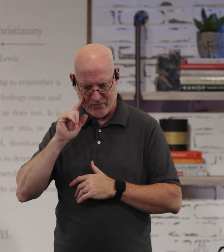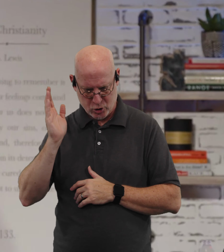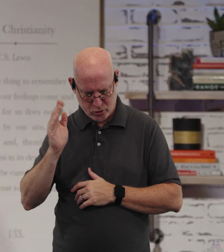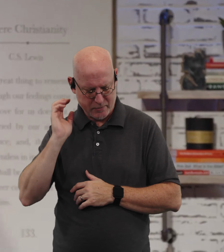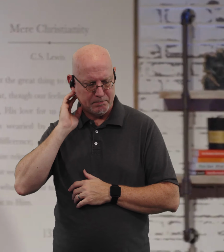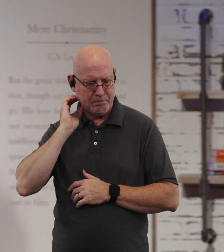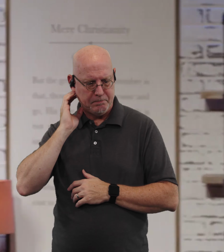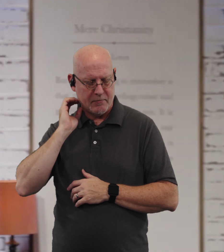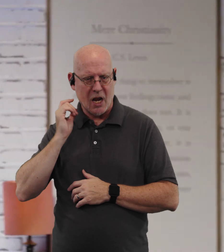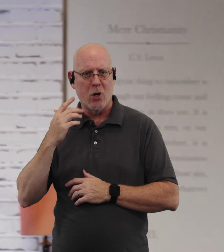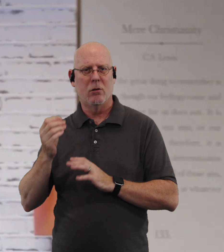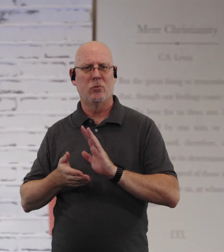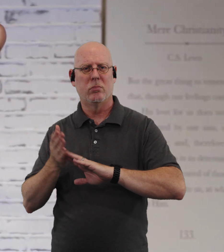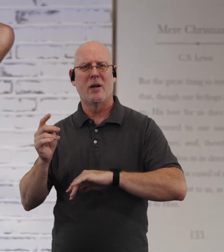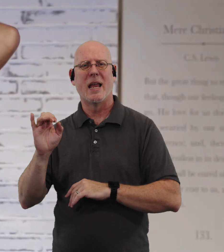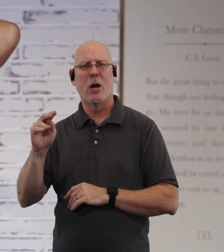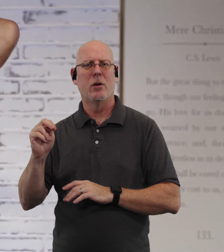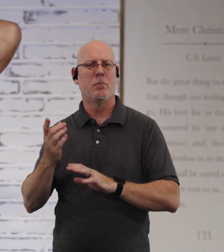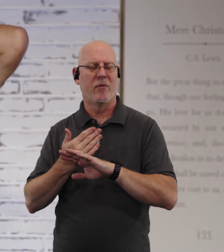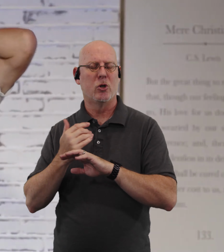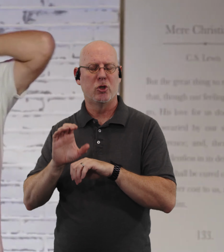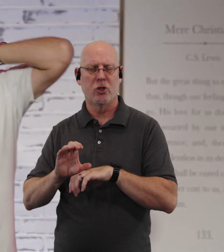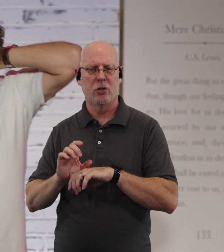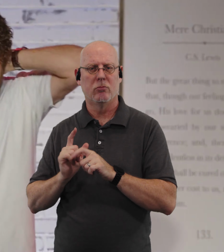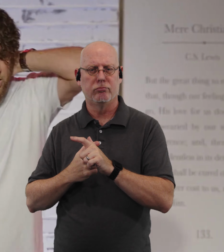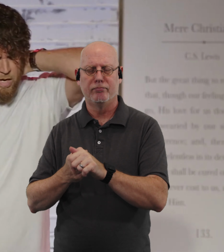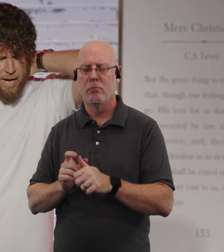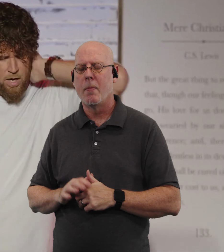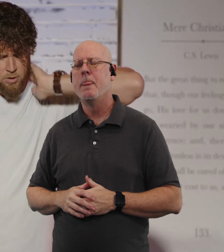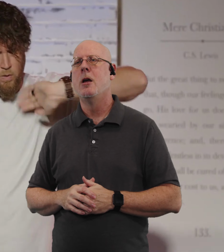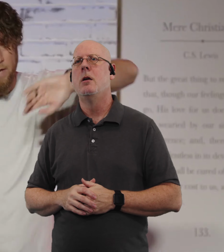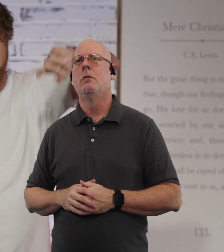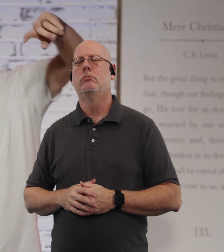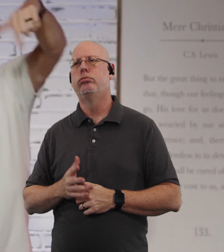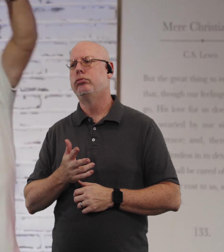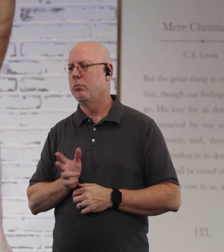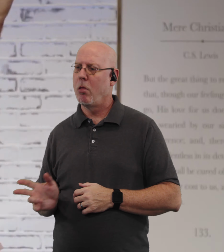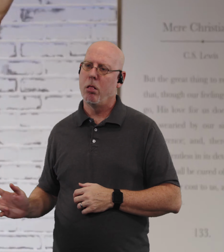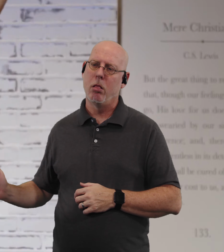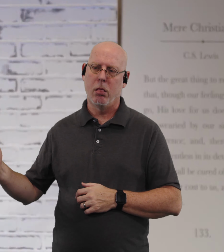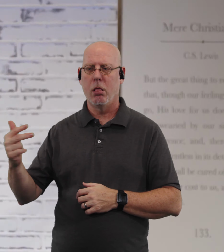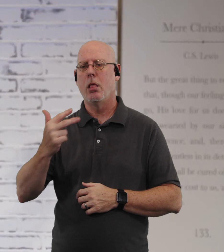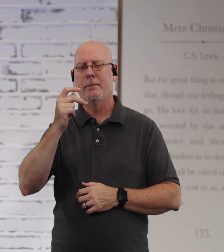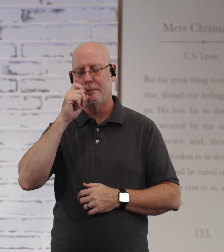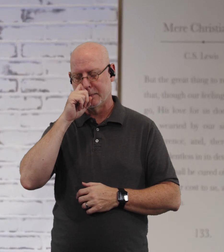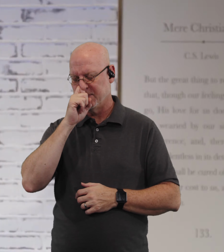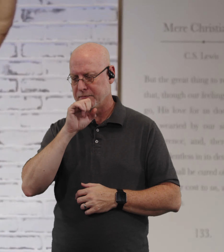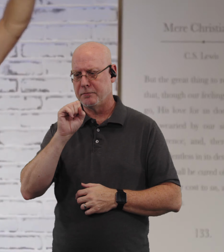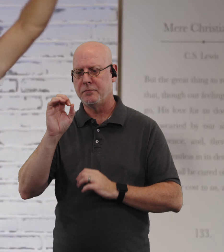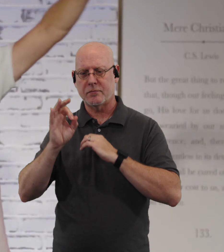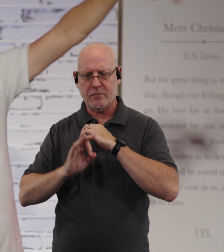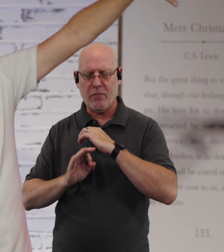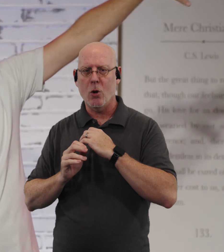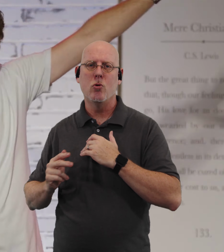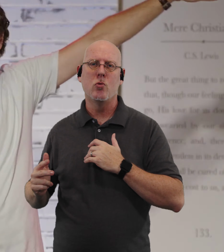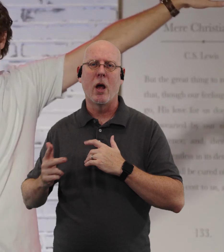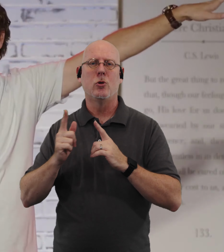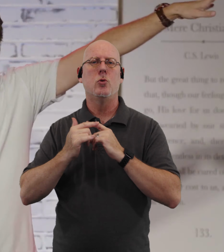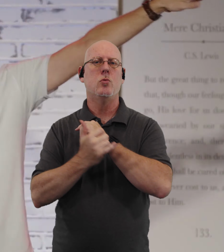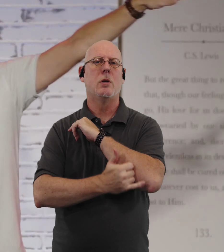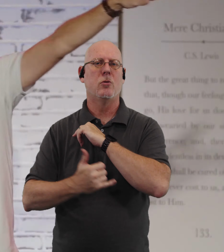I left the church. I had to run an errand before church. And so I had made the loop down here at sunset and was on my way back